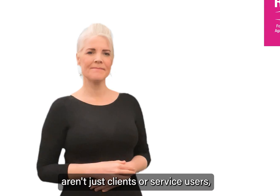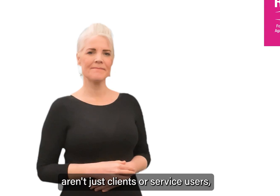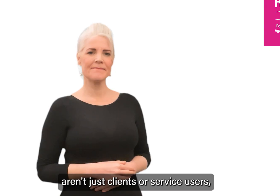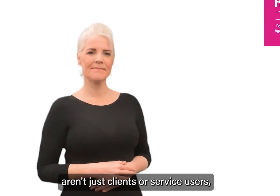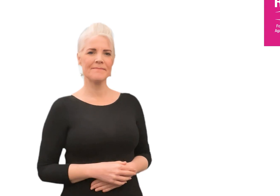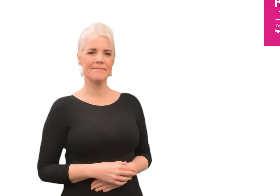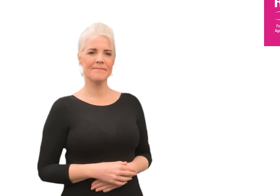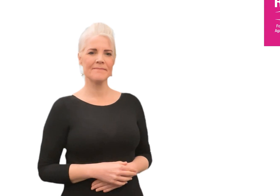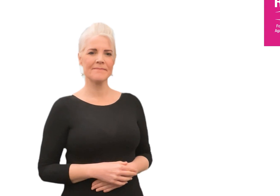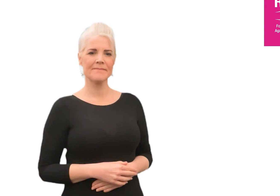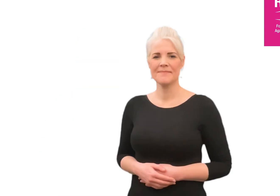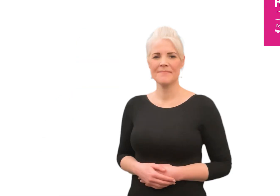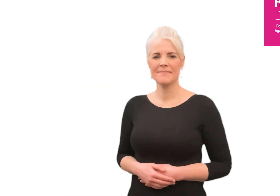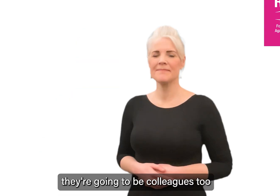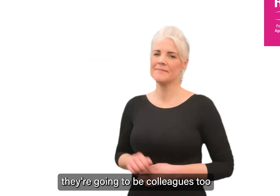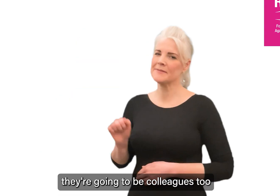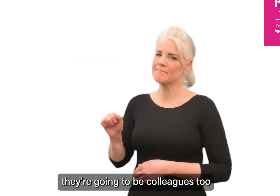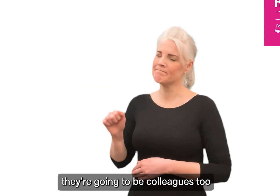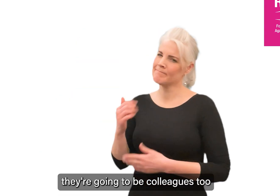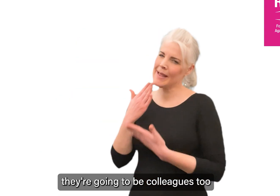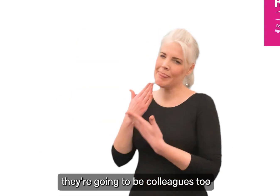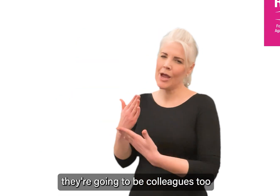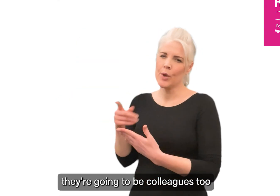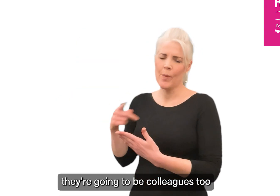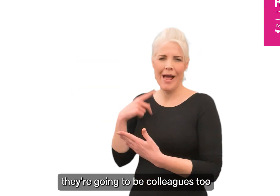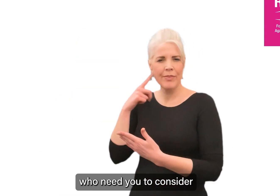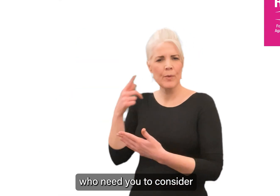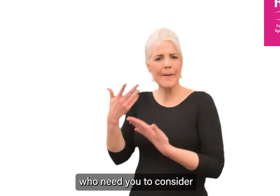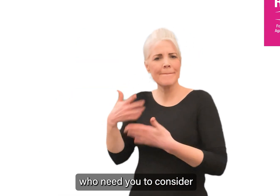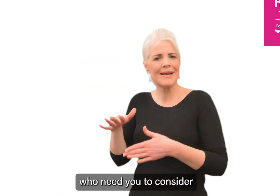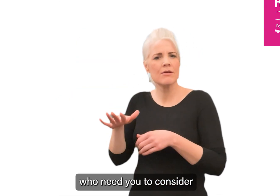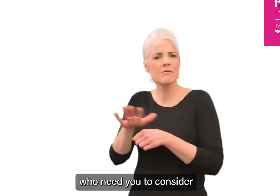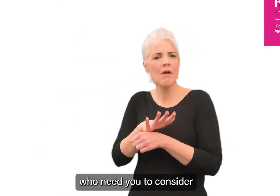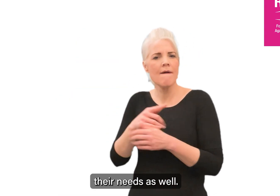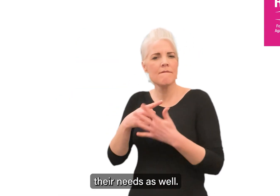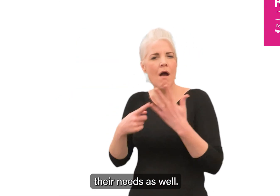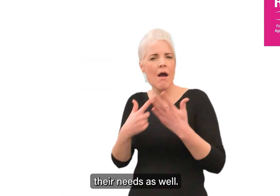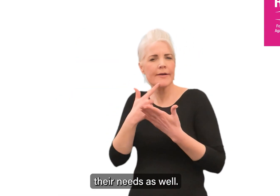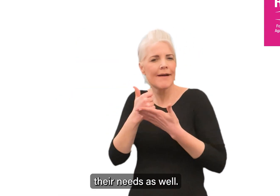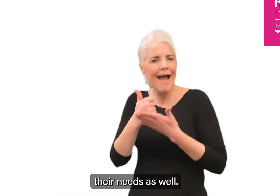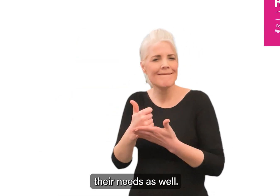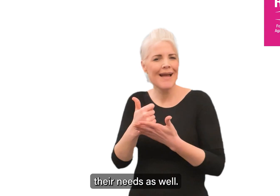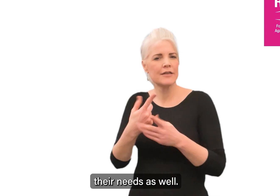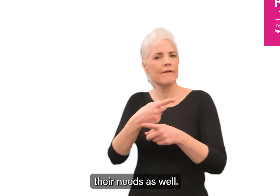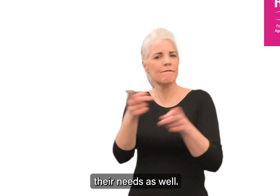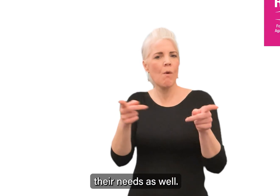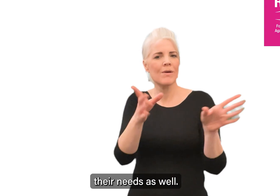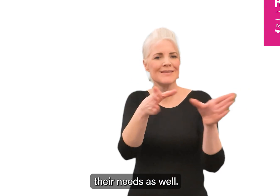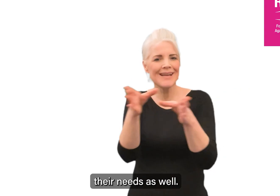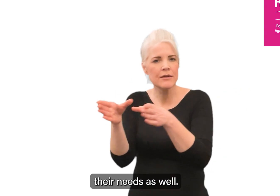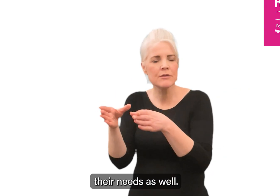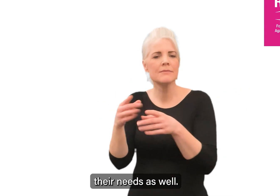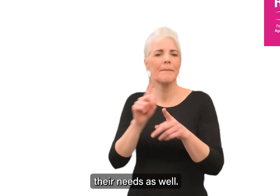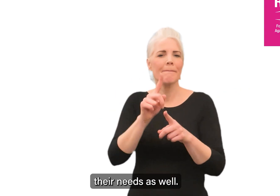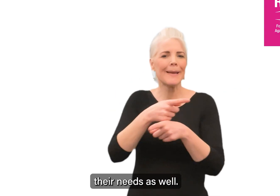users. Um, they're going to be colleagues too, who need you to consider their needs as